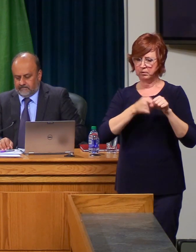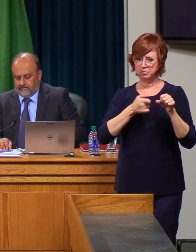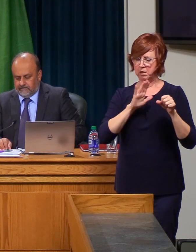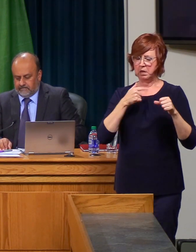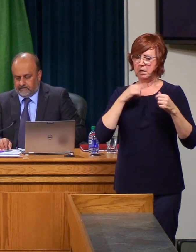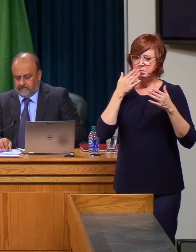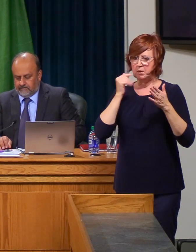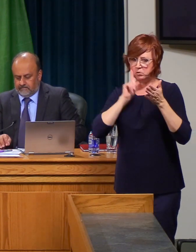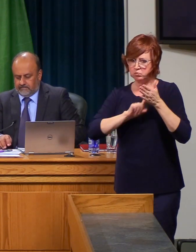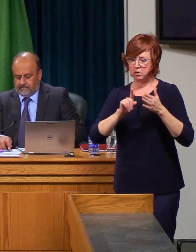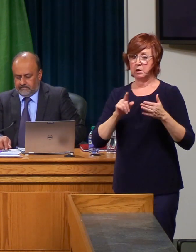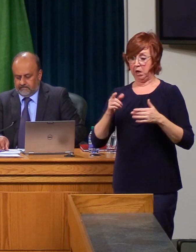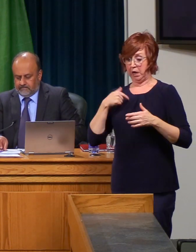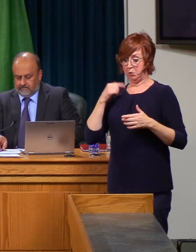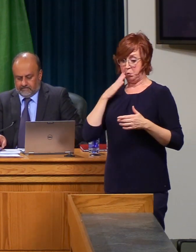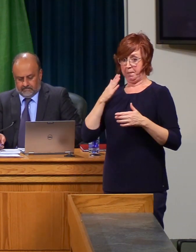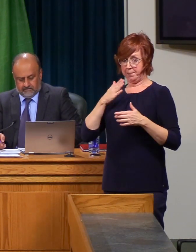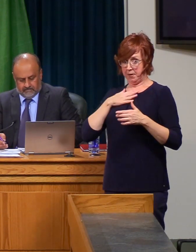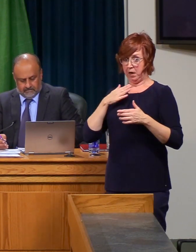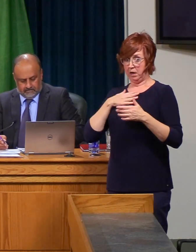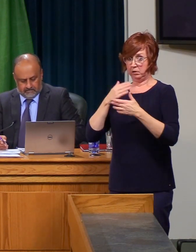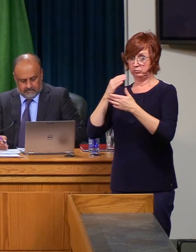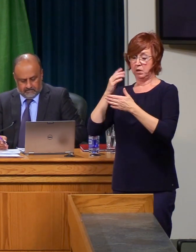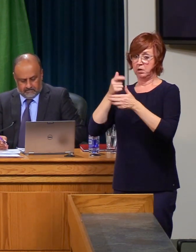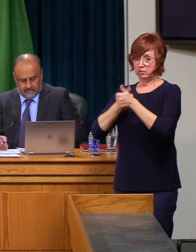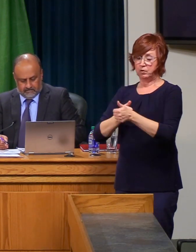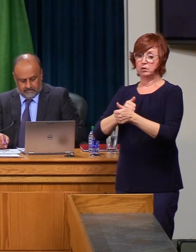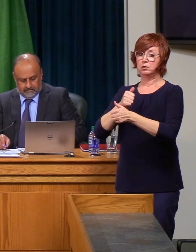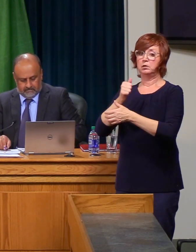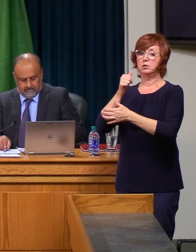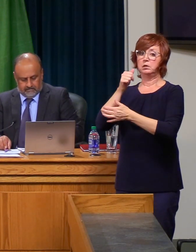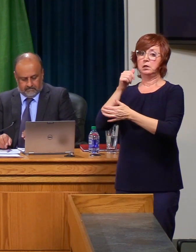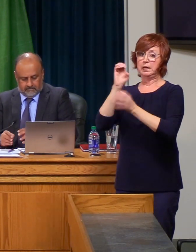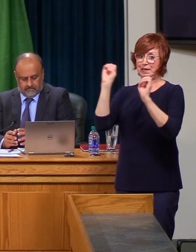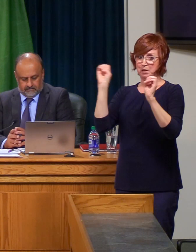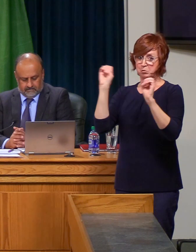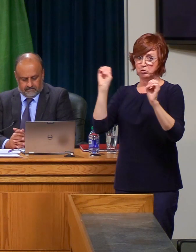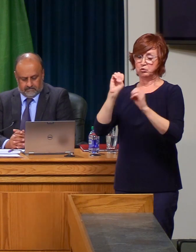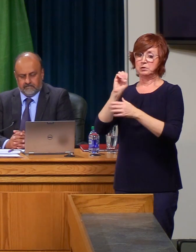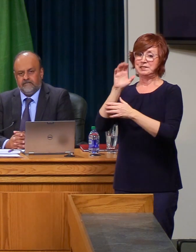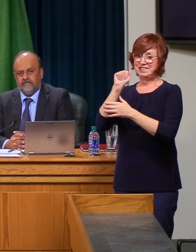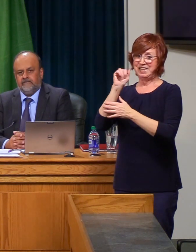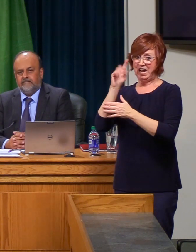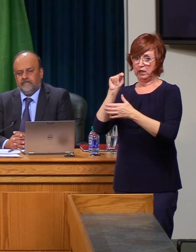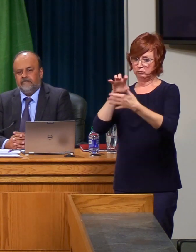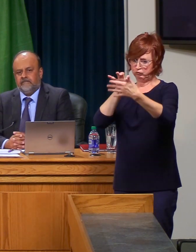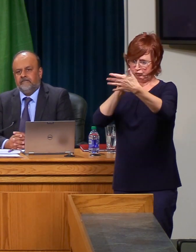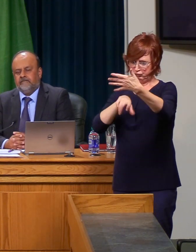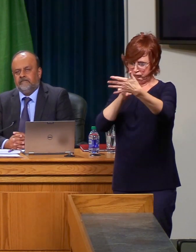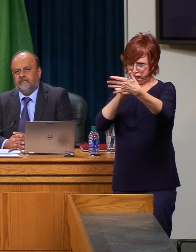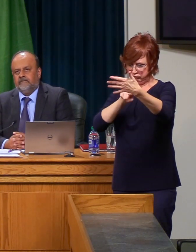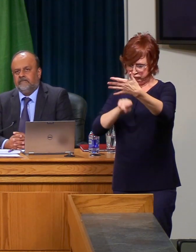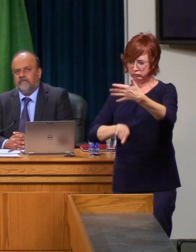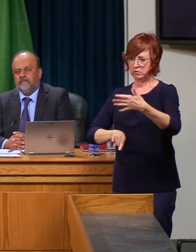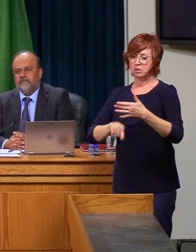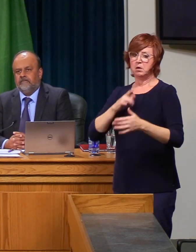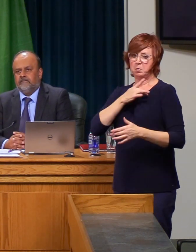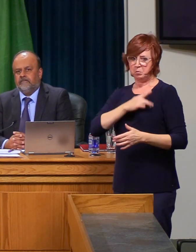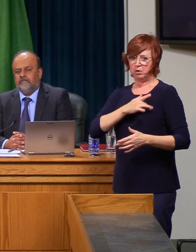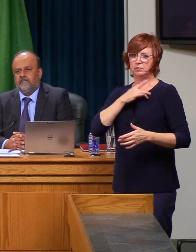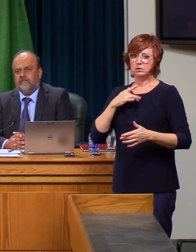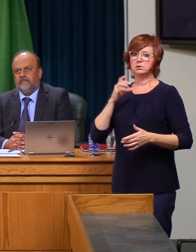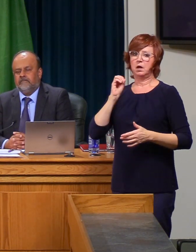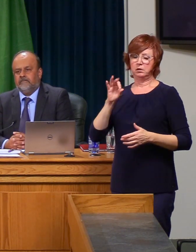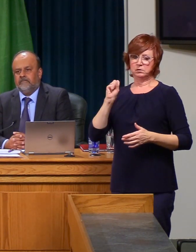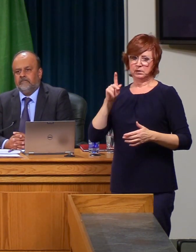to check that. I know what authority these motions have been passed under. These motions do carry the full weight of the law in the province of Saskatchewan, so the